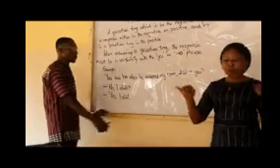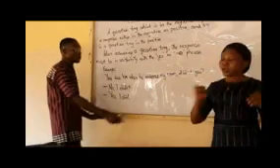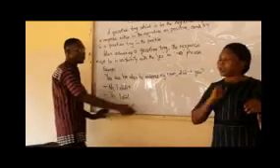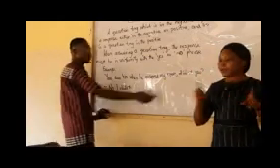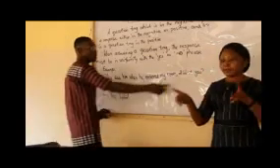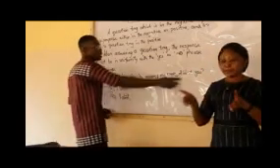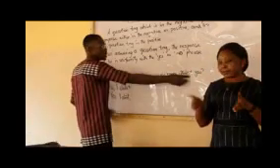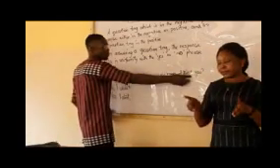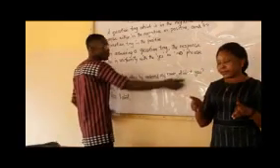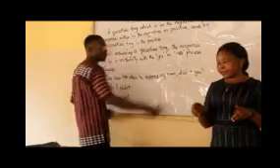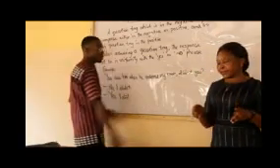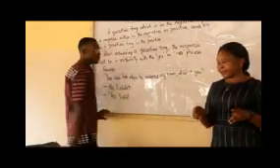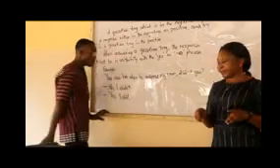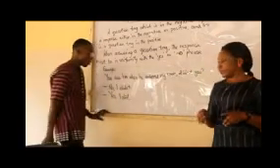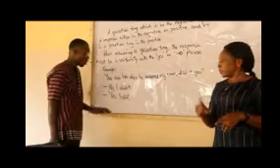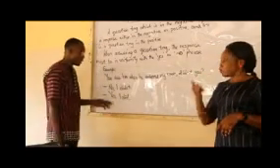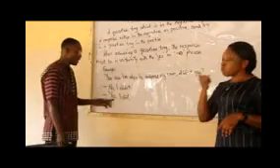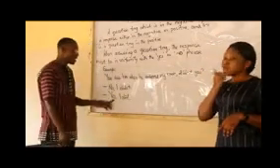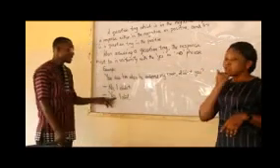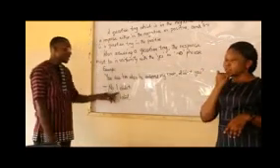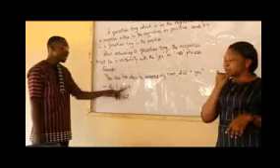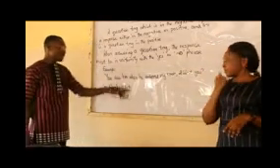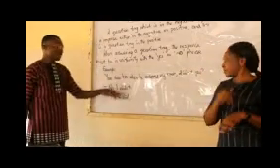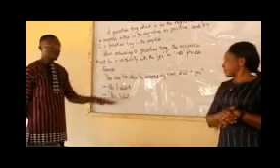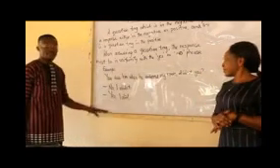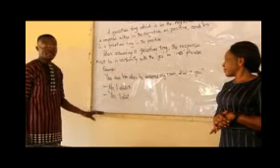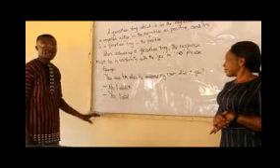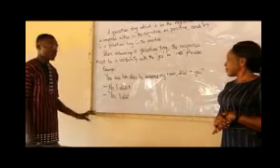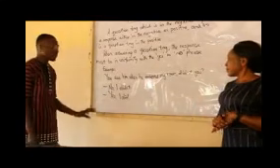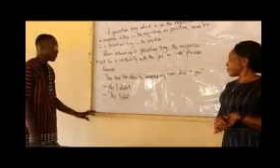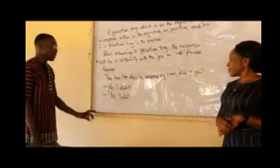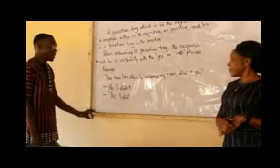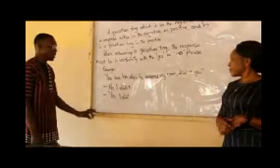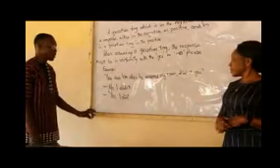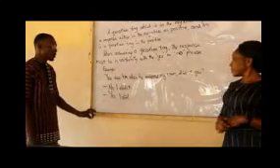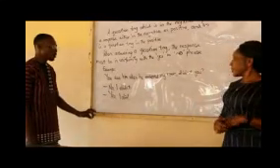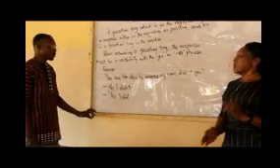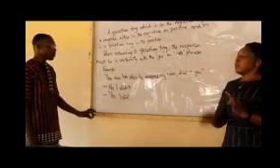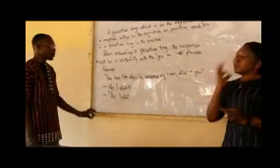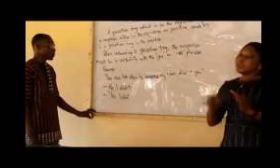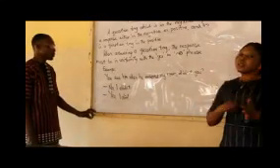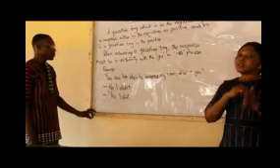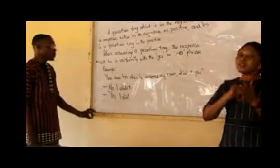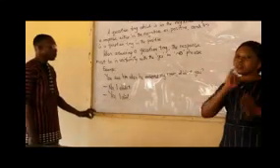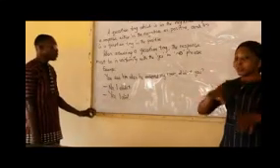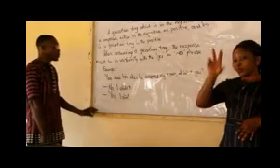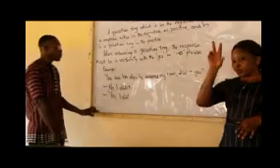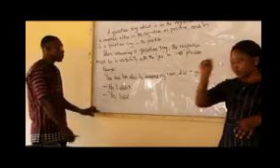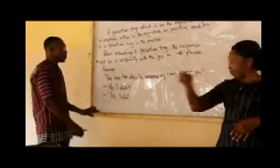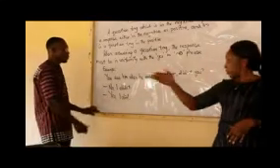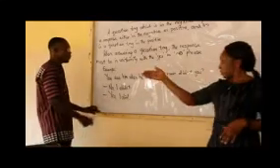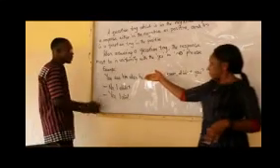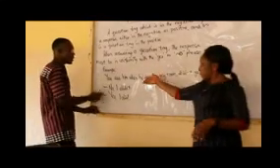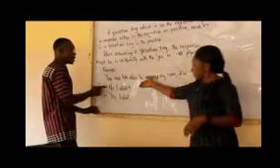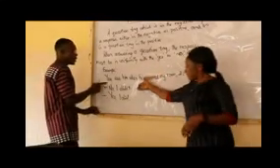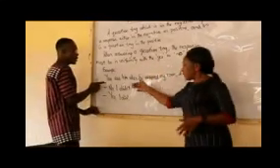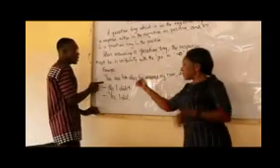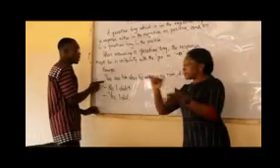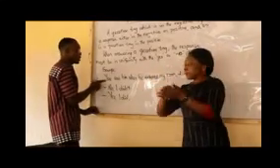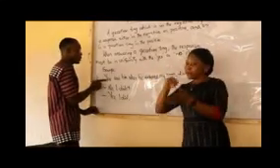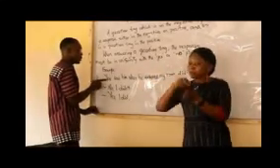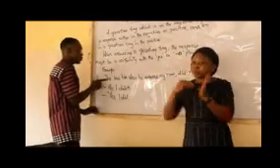to a question, didn't you? Or yes, I didn't. It is wrong. So, if you